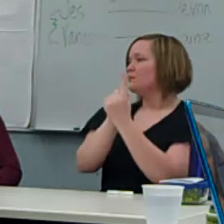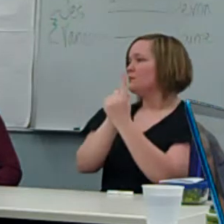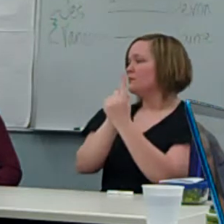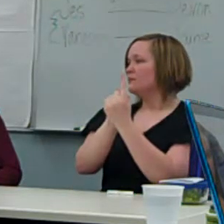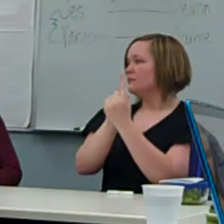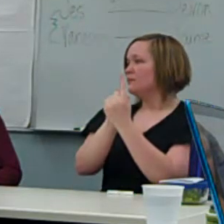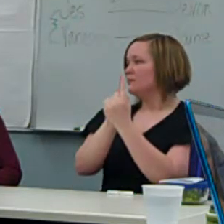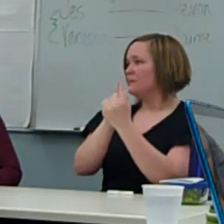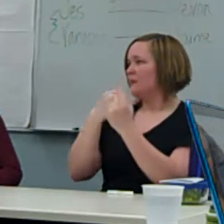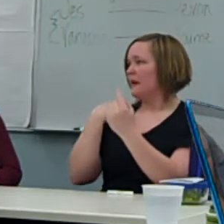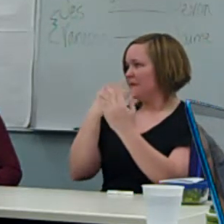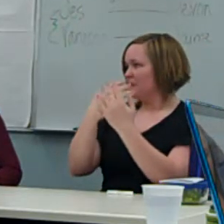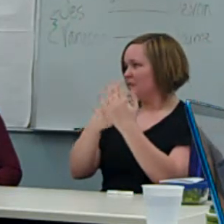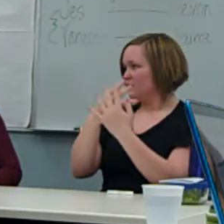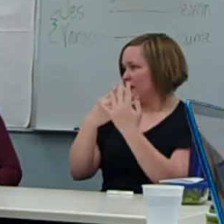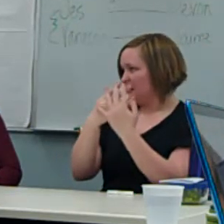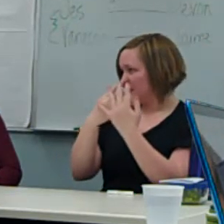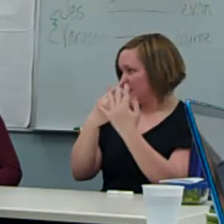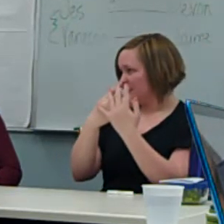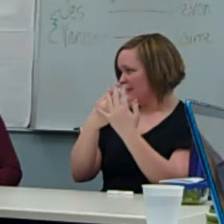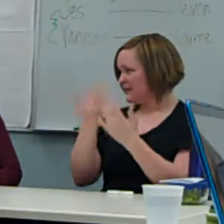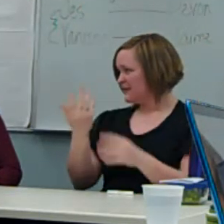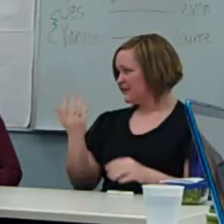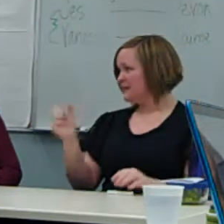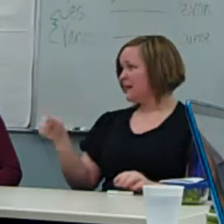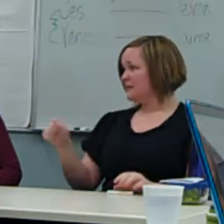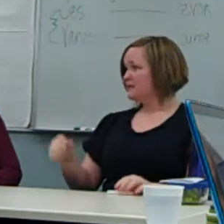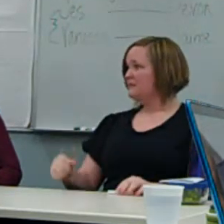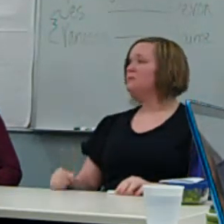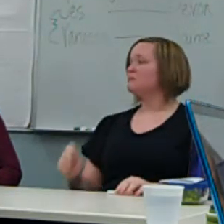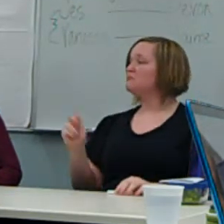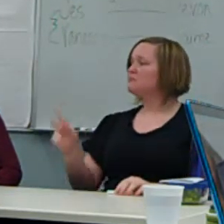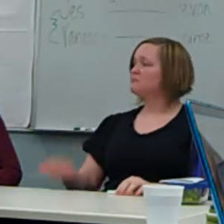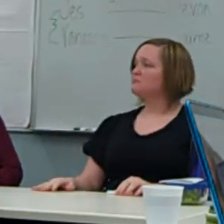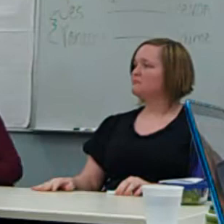Like with each new person that you deal with, do you screen them?